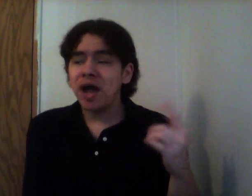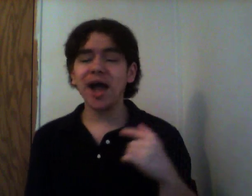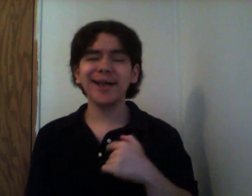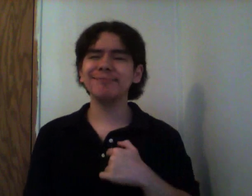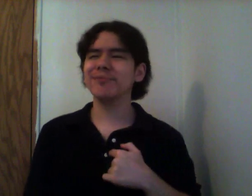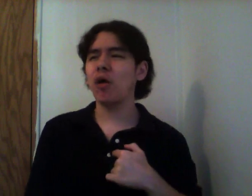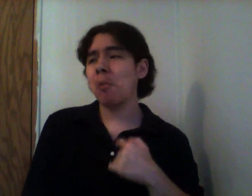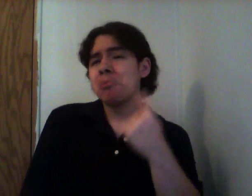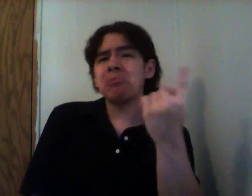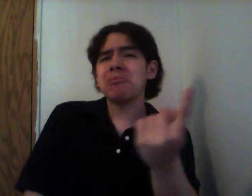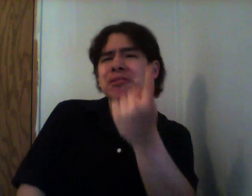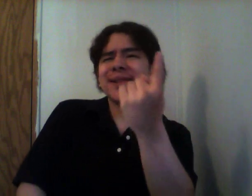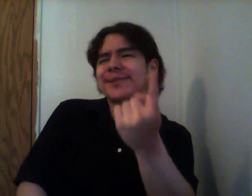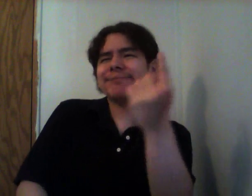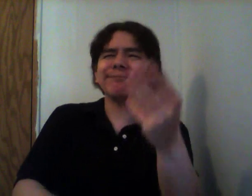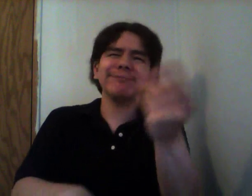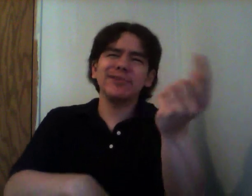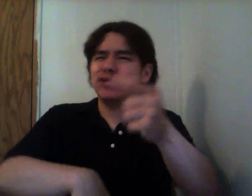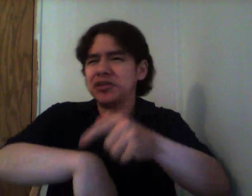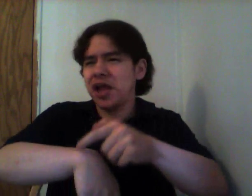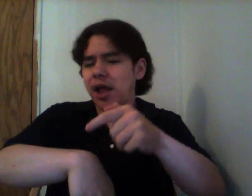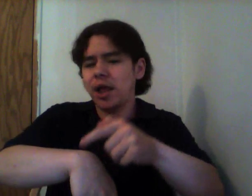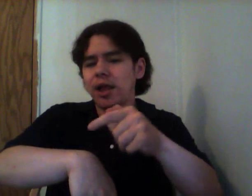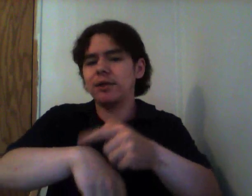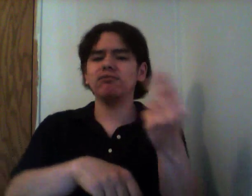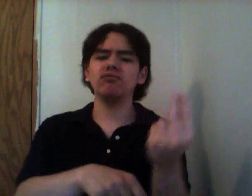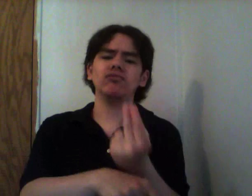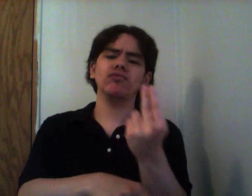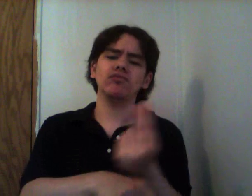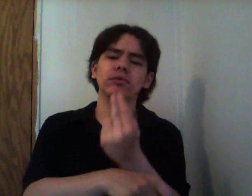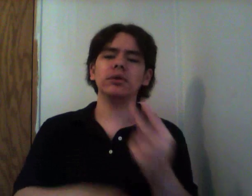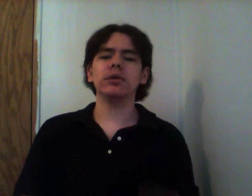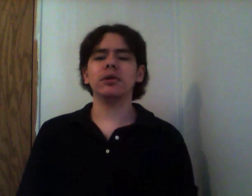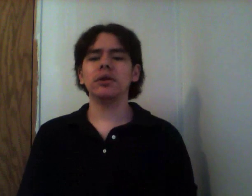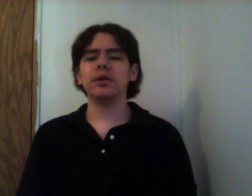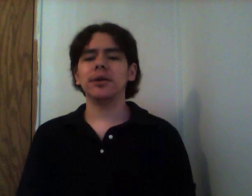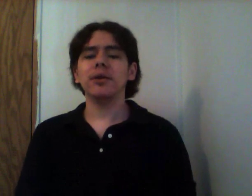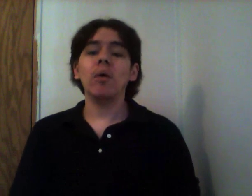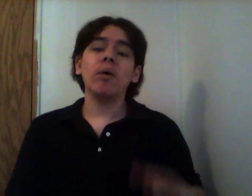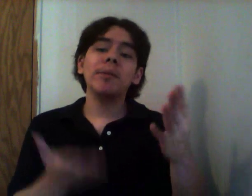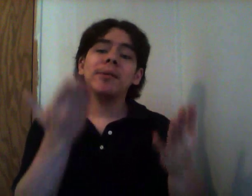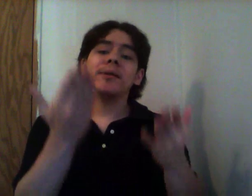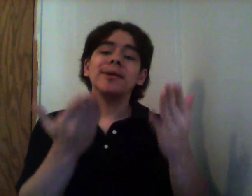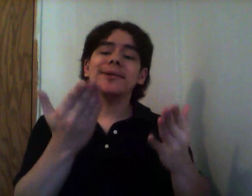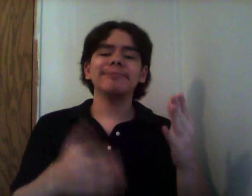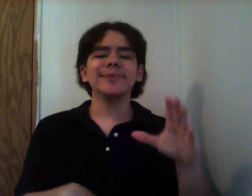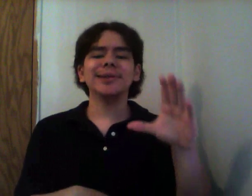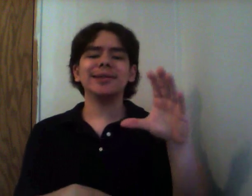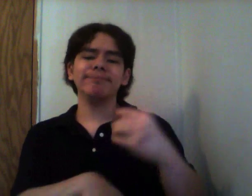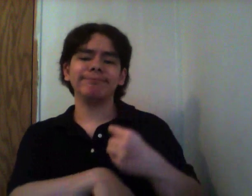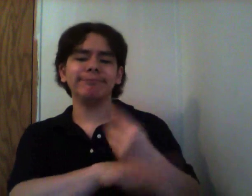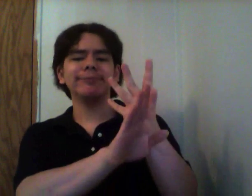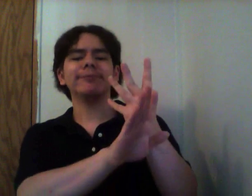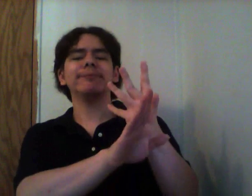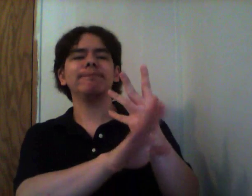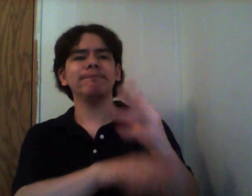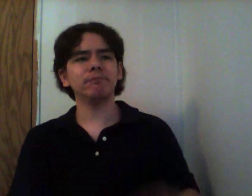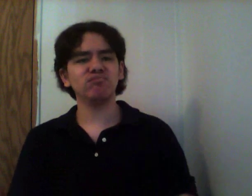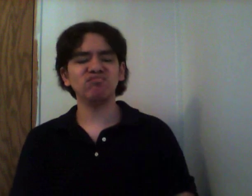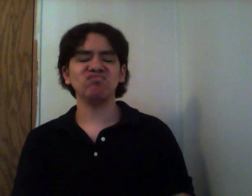blog, or if I know I'm going to have a Skype session with somebody, I want to make sure I'm saying it right, then I will probably be using this to do